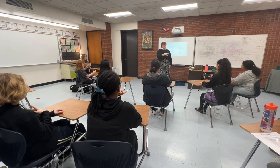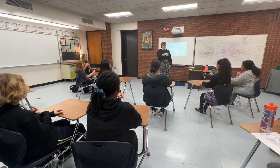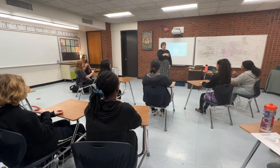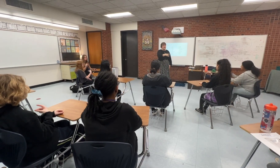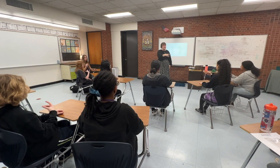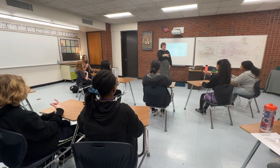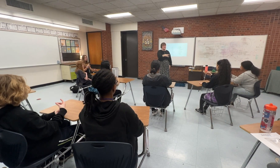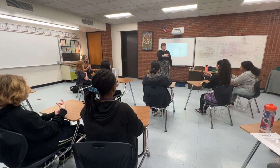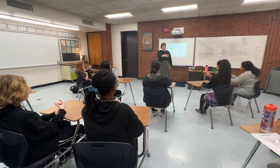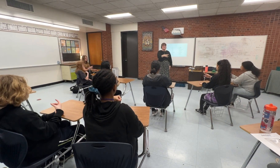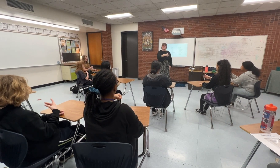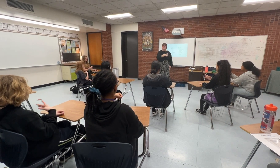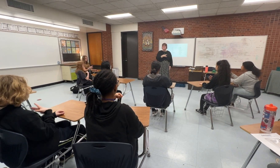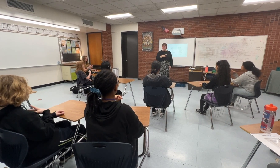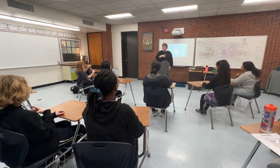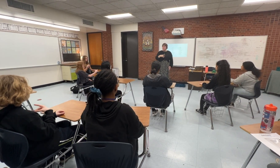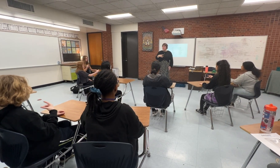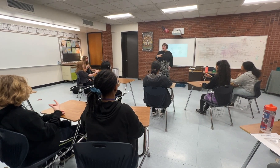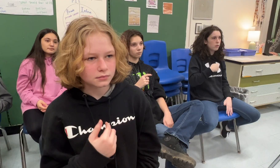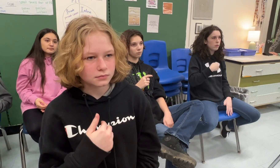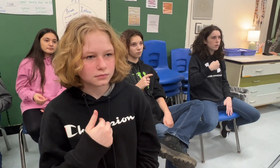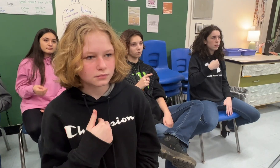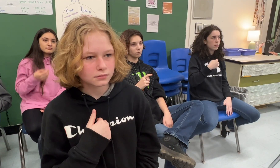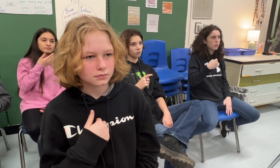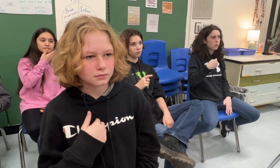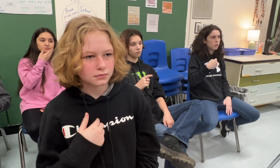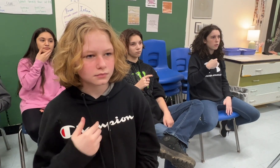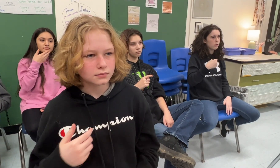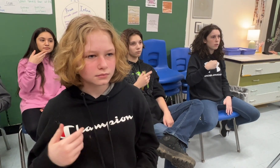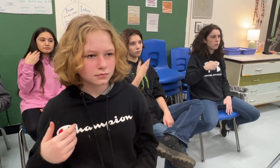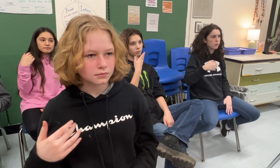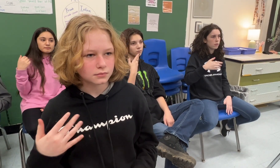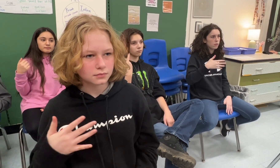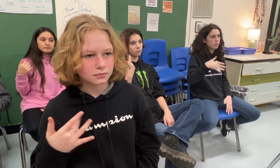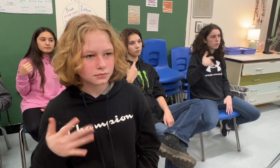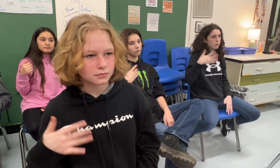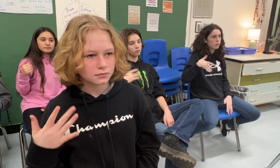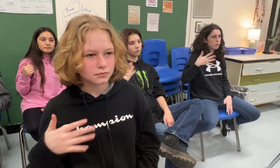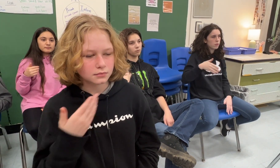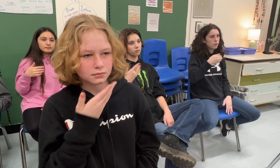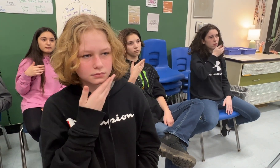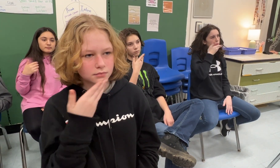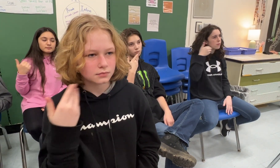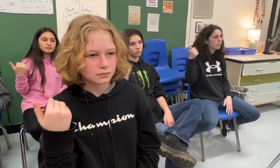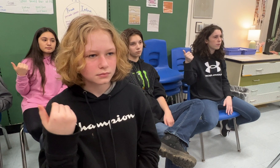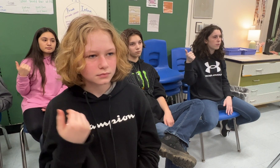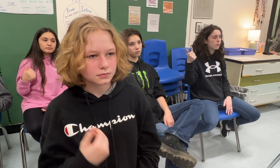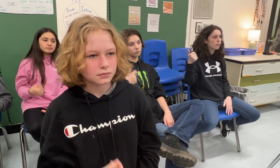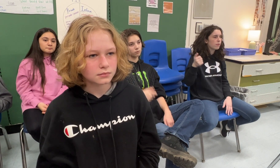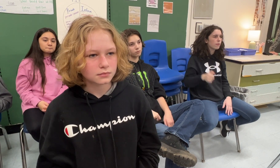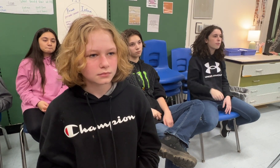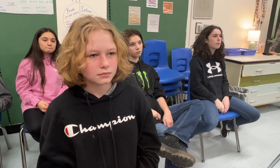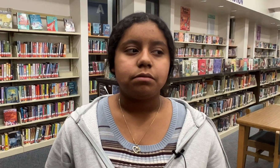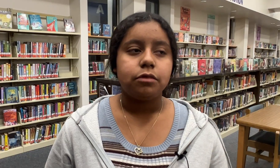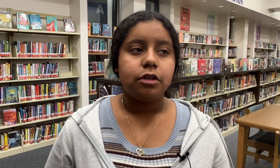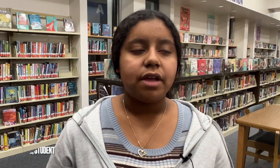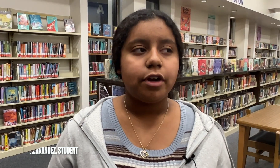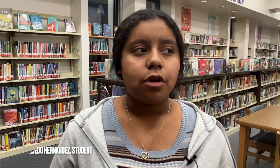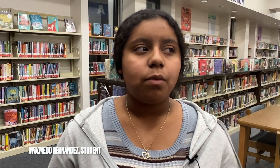and it was really wonderful to give them a space where they felt like they could ask the questions that they were curious about in a respectful manner. You never know what